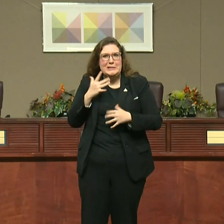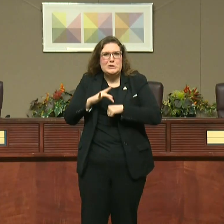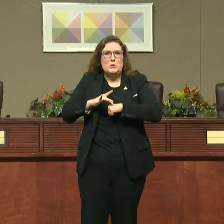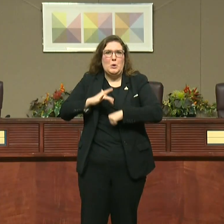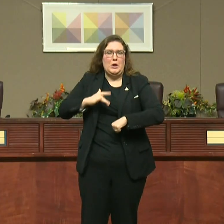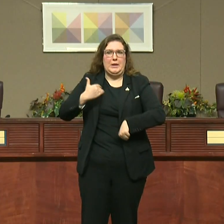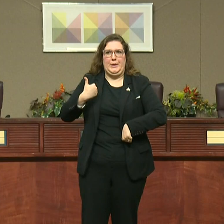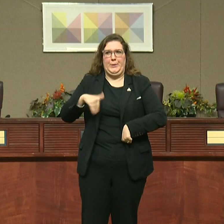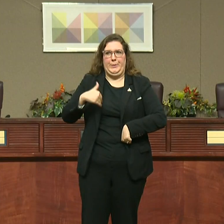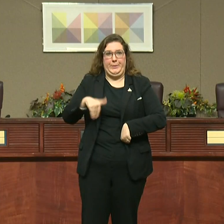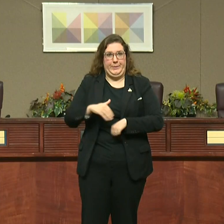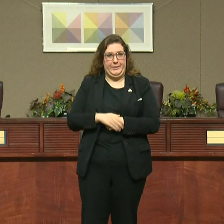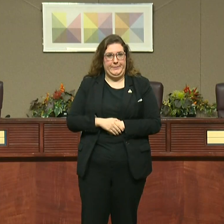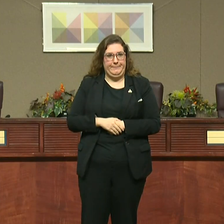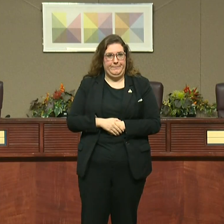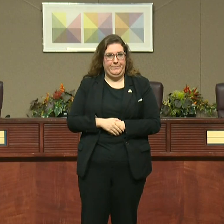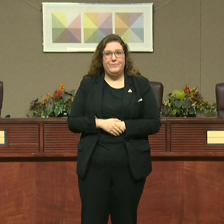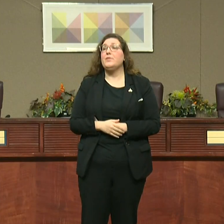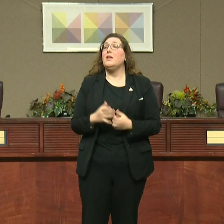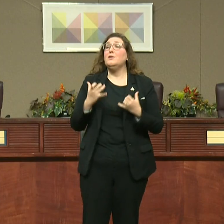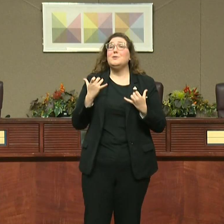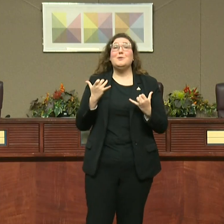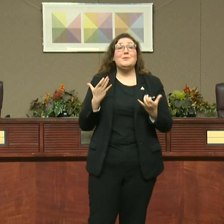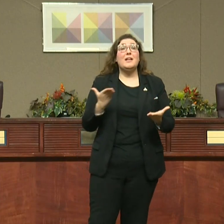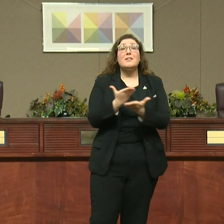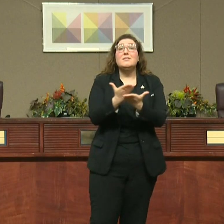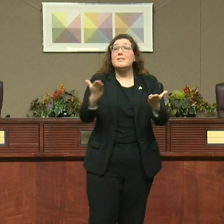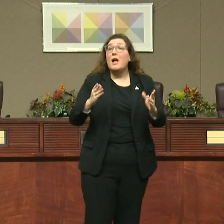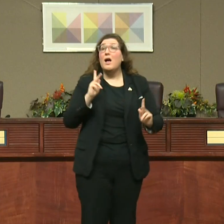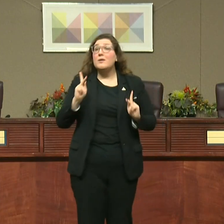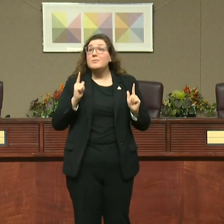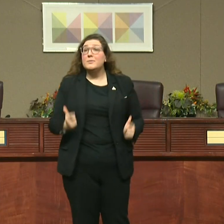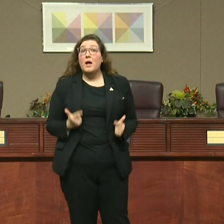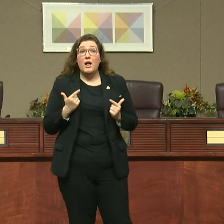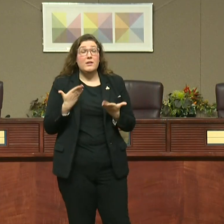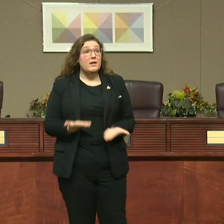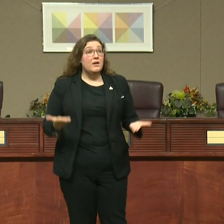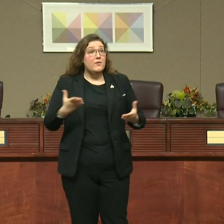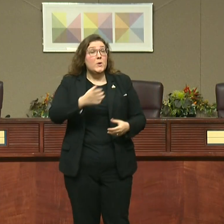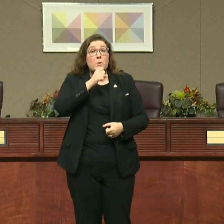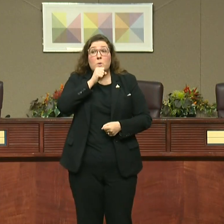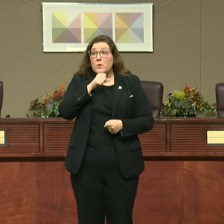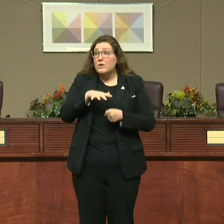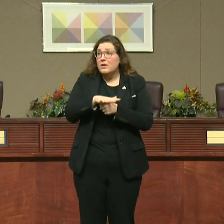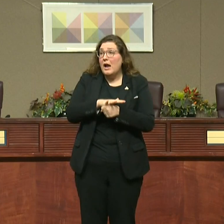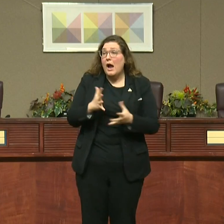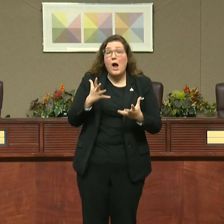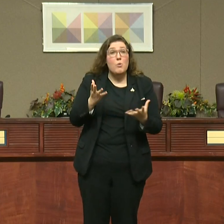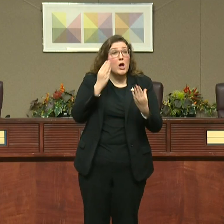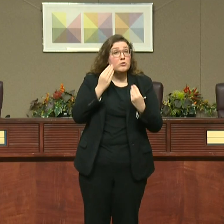So today I want the people in Orange County to know that